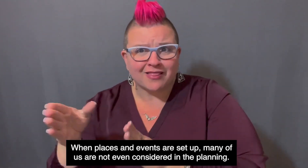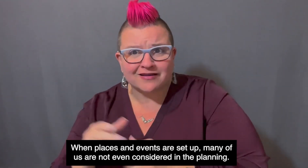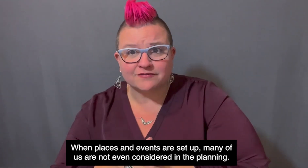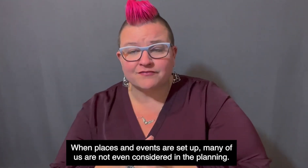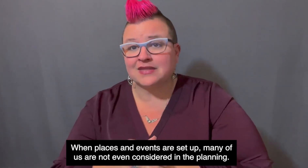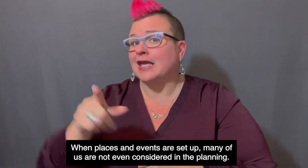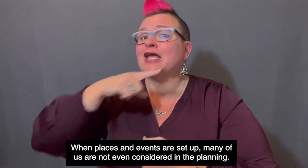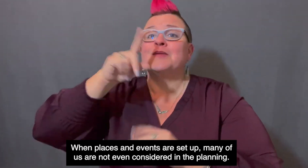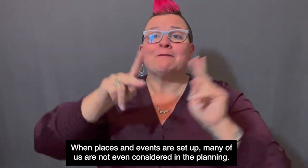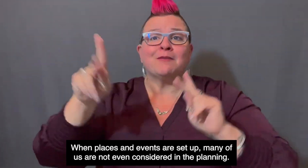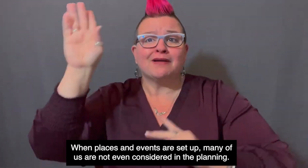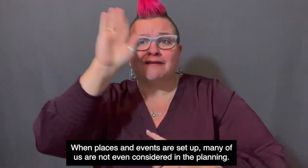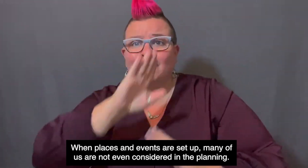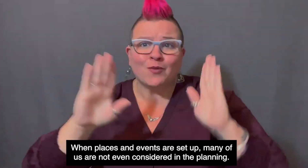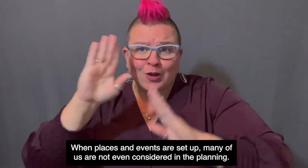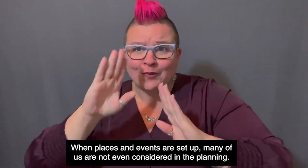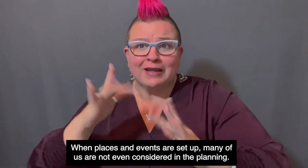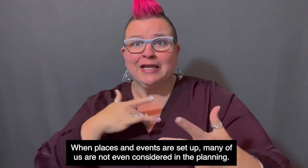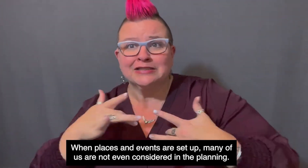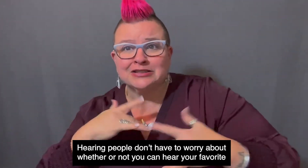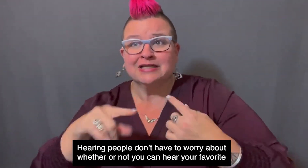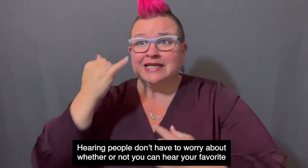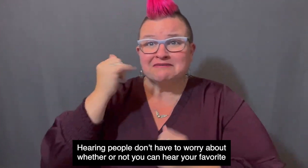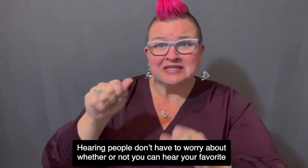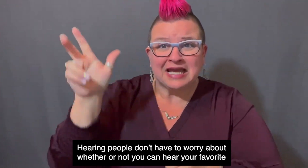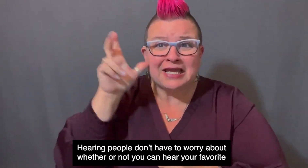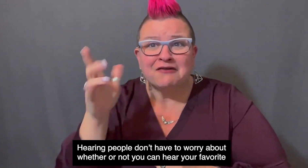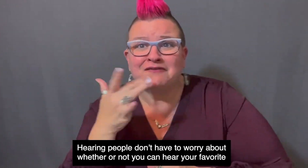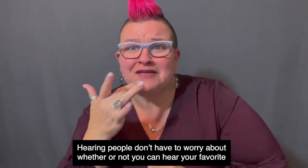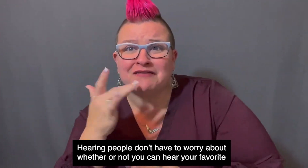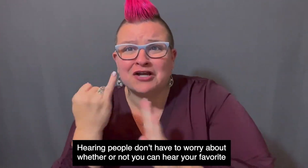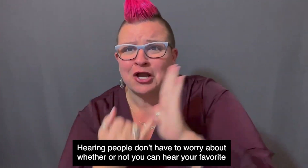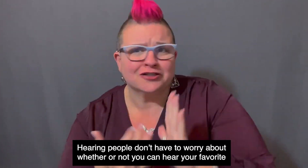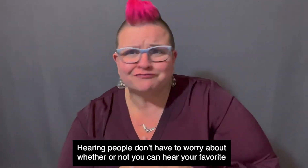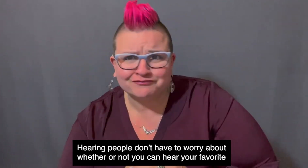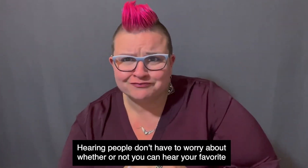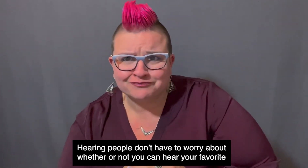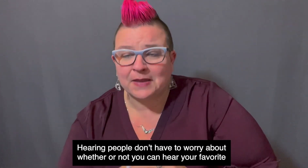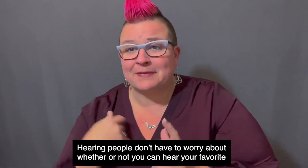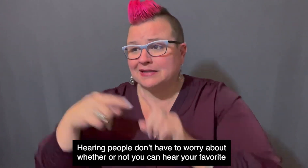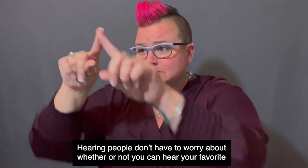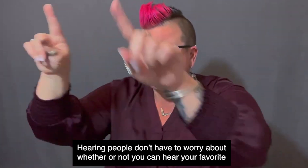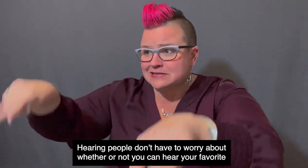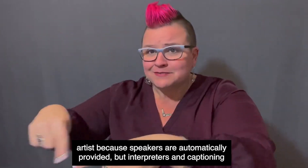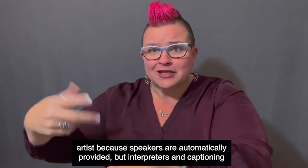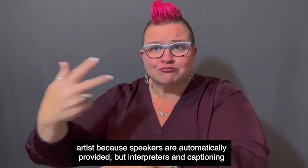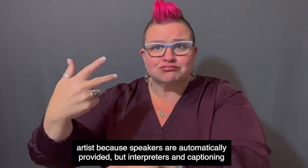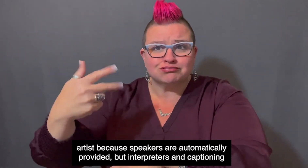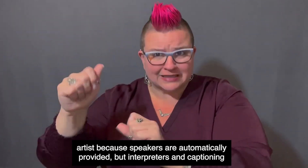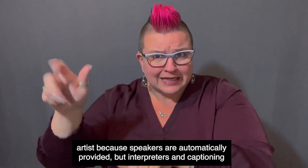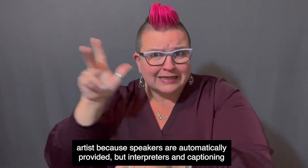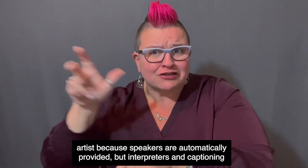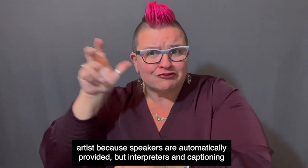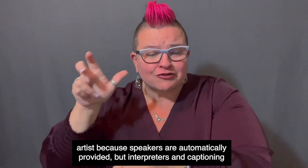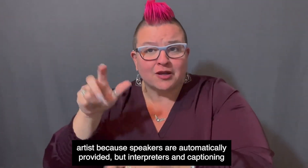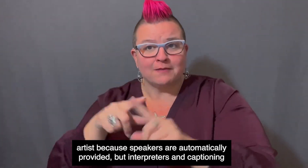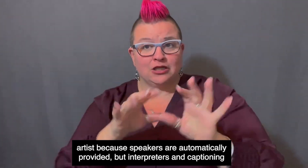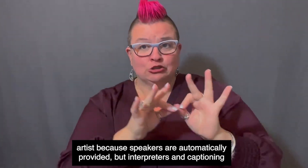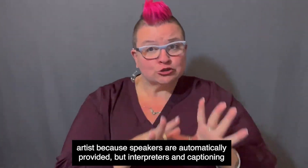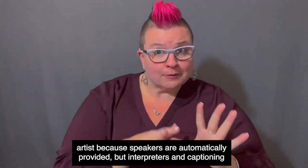even considered in the planning. Hearing people don't have to worry about whether or not you can hear your favorite artist because speakers are